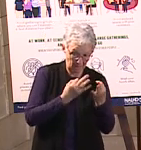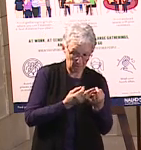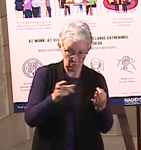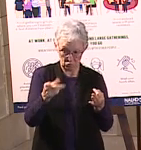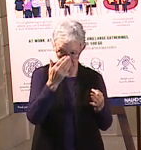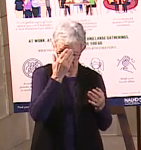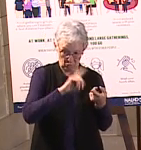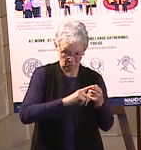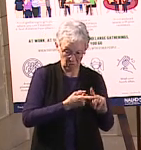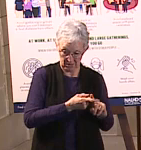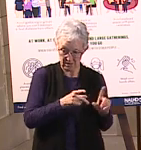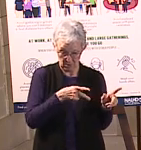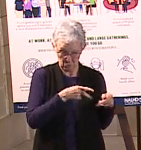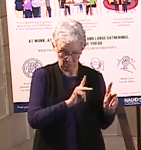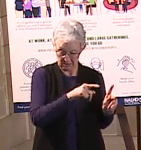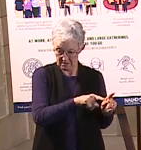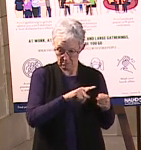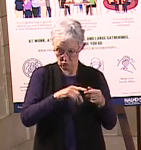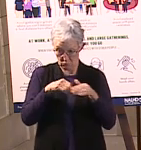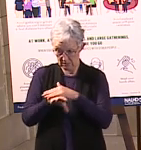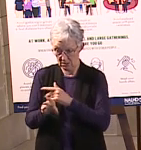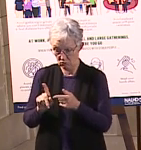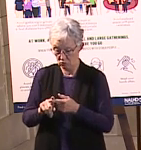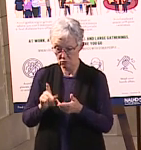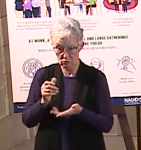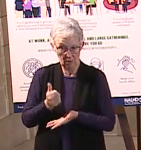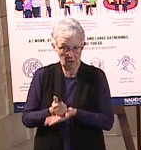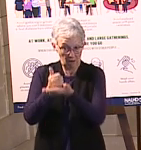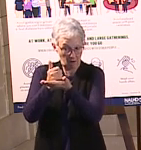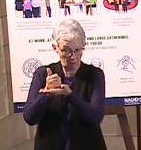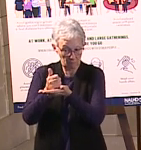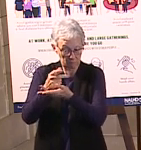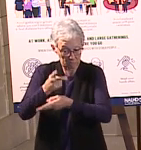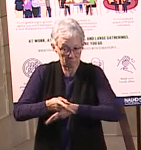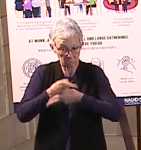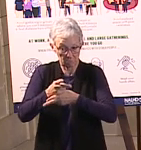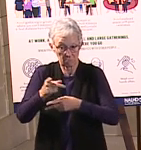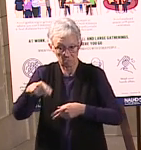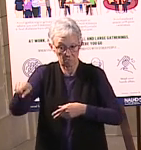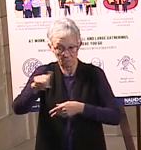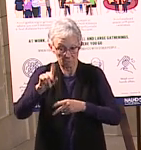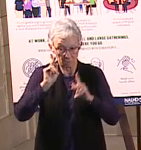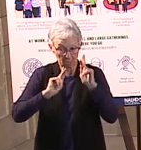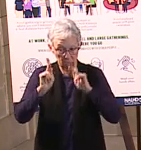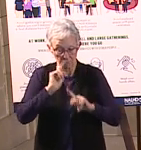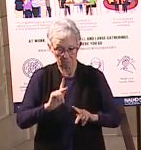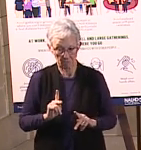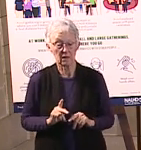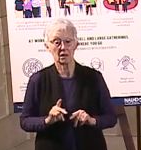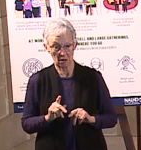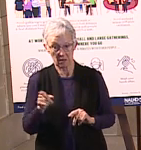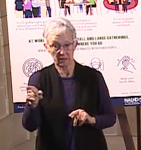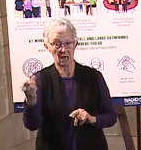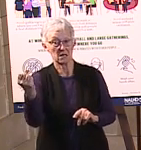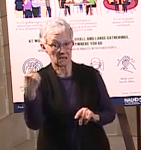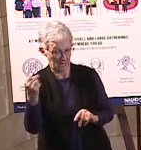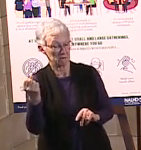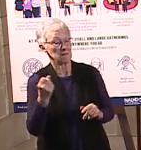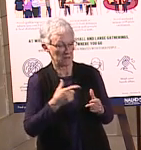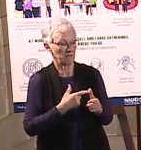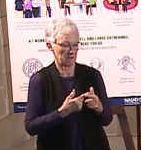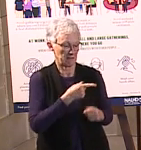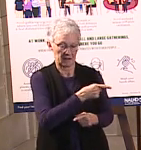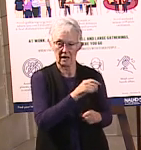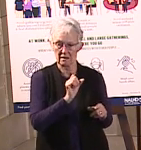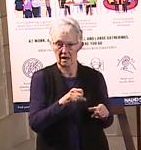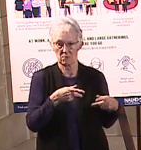also includes necessary precautions to prevent the spread of COVID, such as essential caregivers would be screened